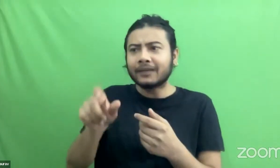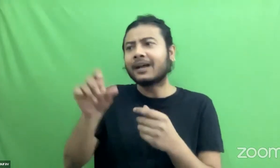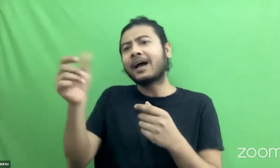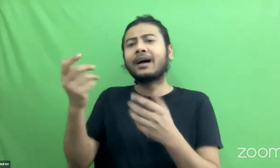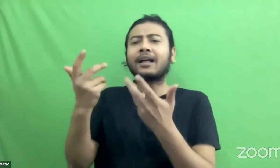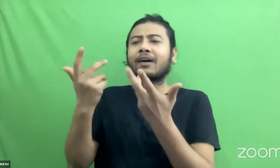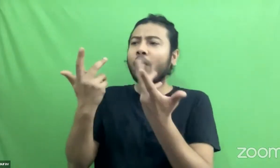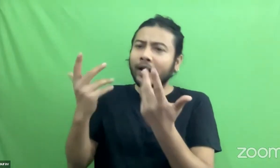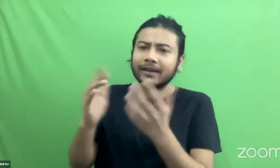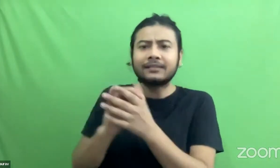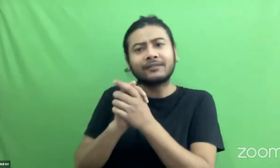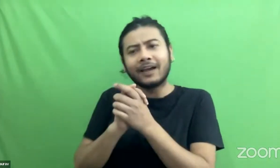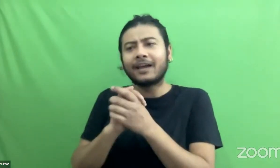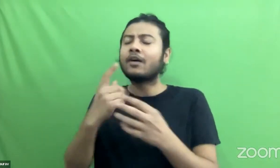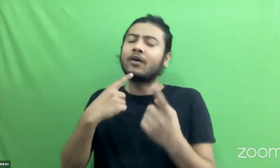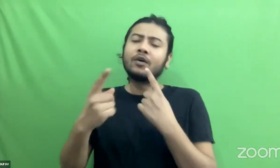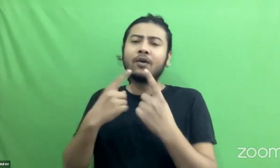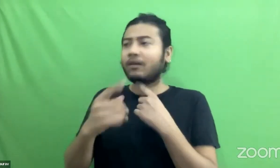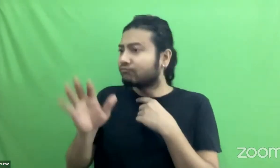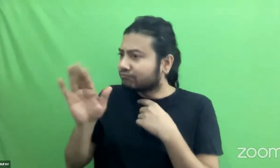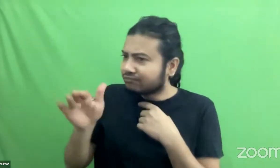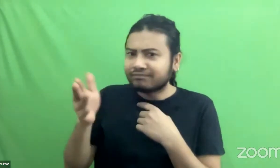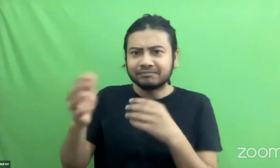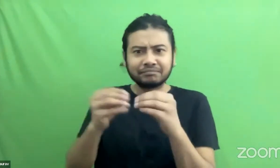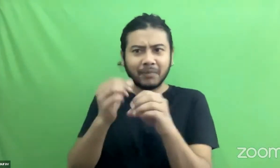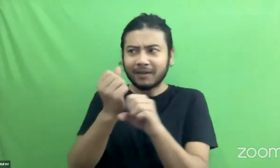inspire them to come and join this class.